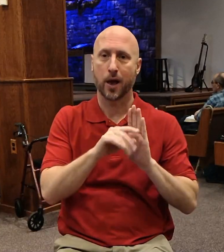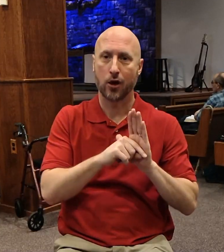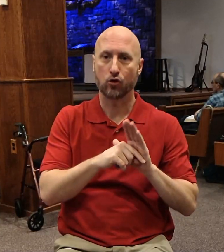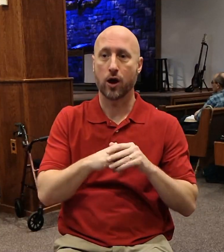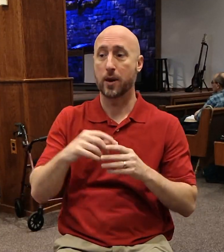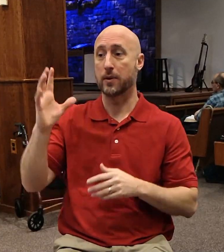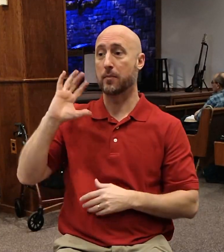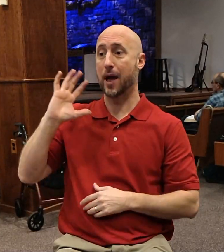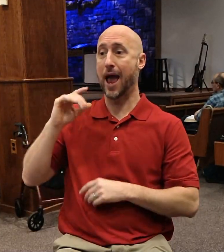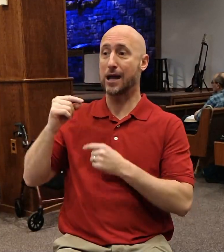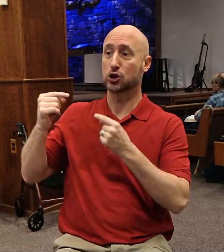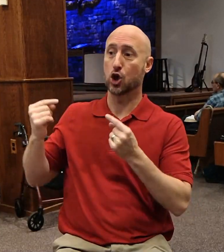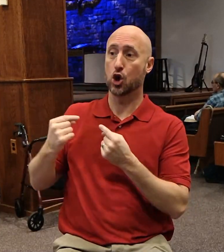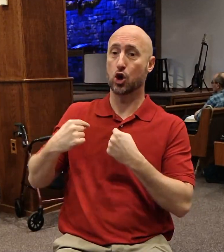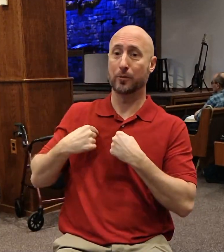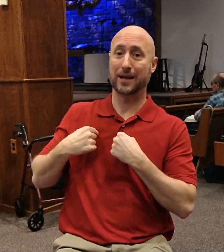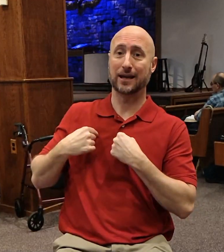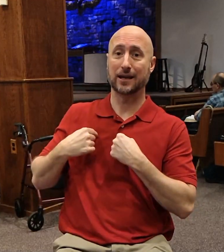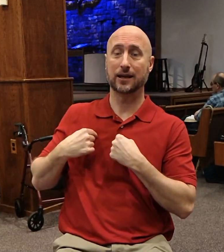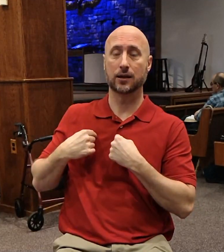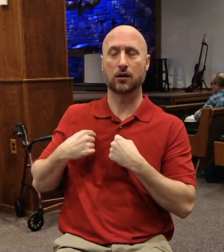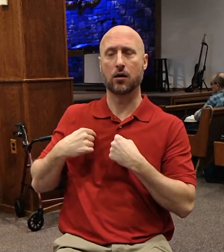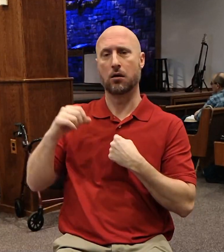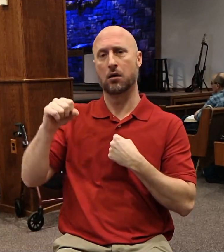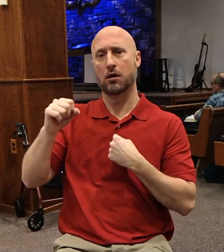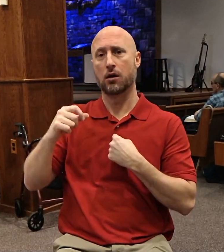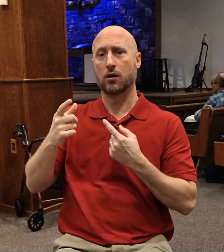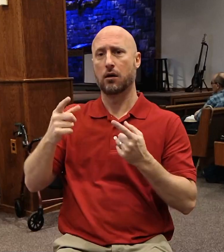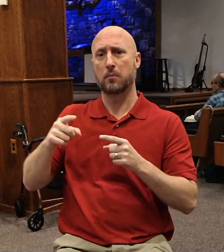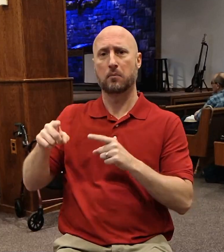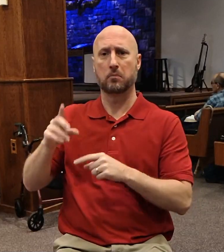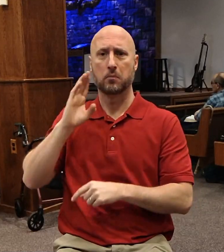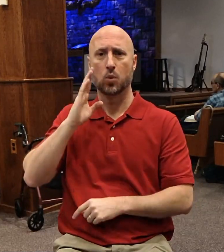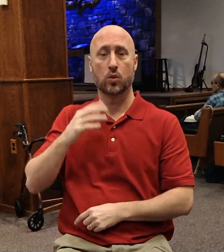past, we can do all that, but with a forgiving love,